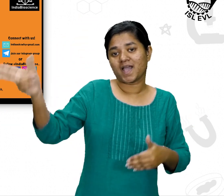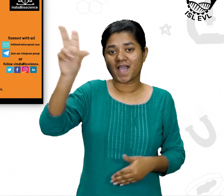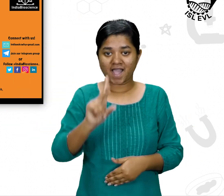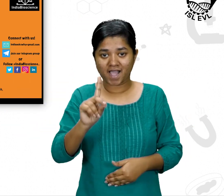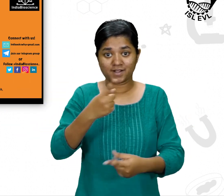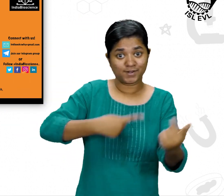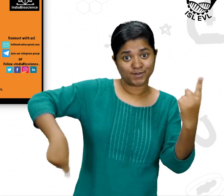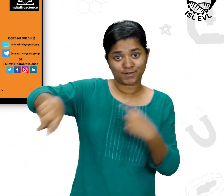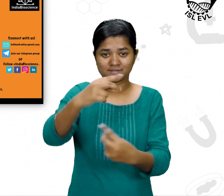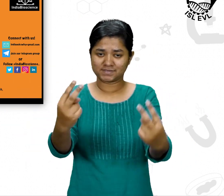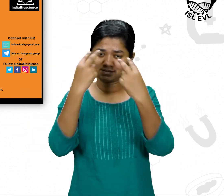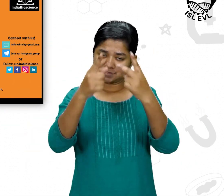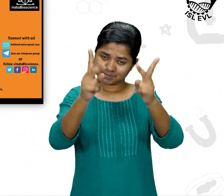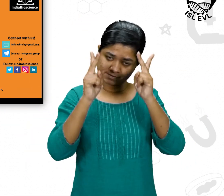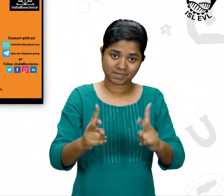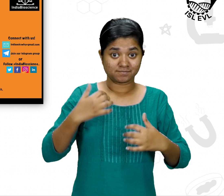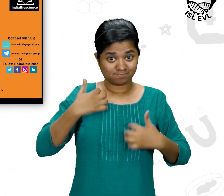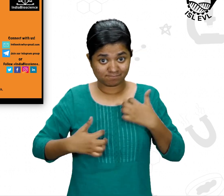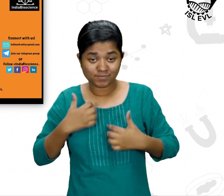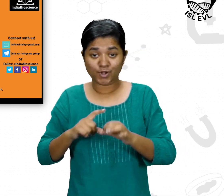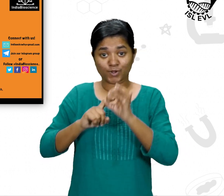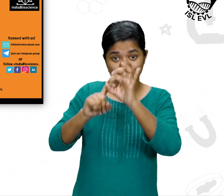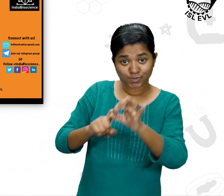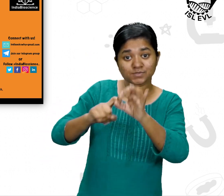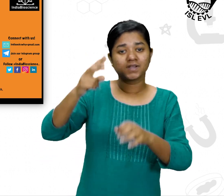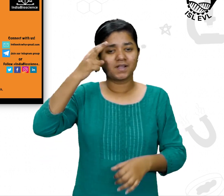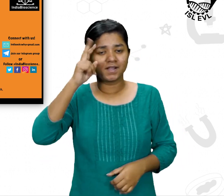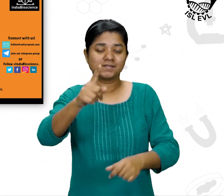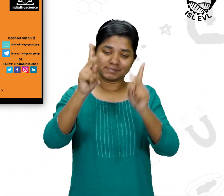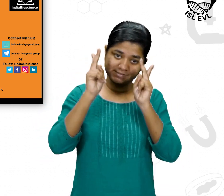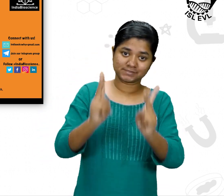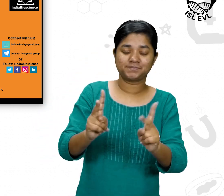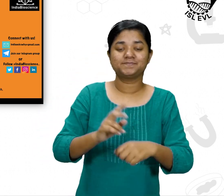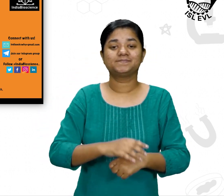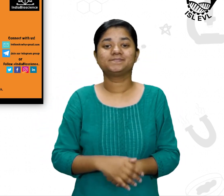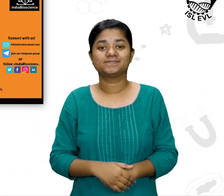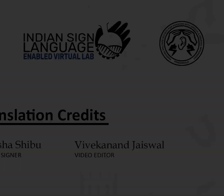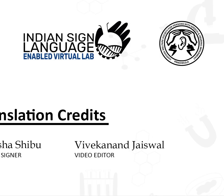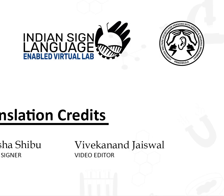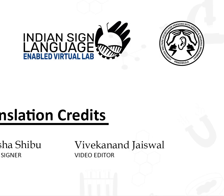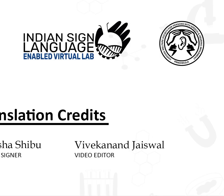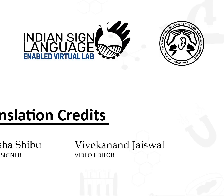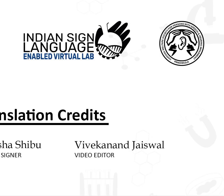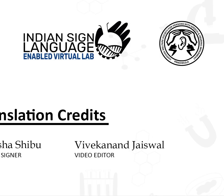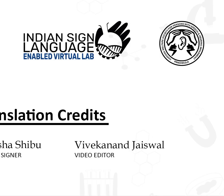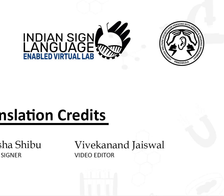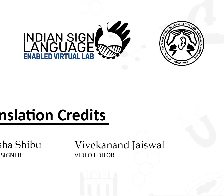next episode. Until then, stay tuned and stay curious.